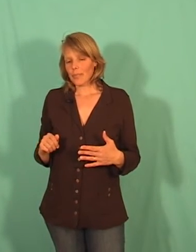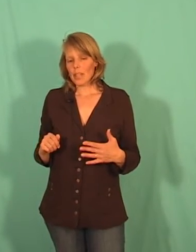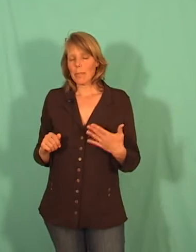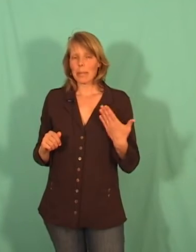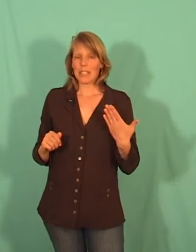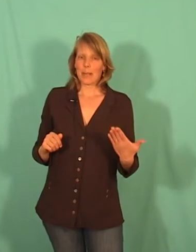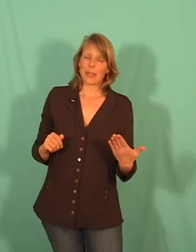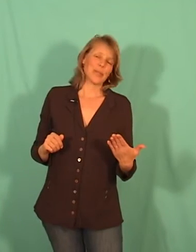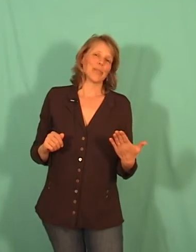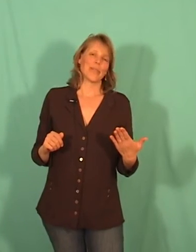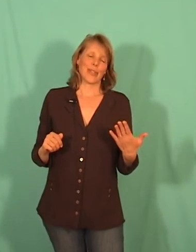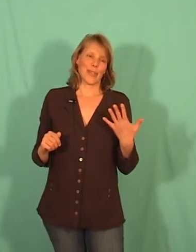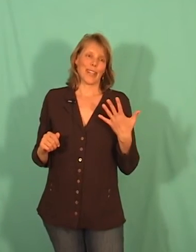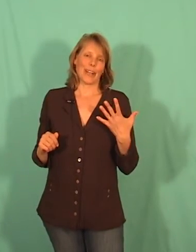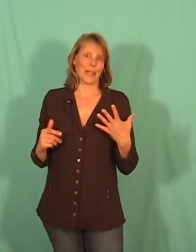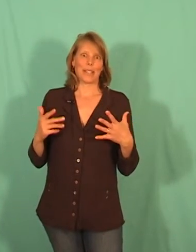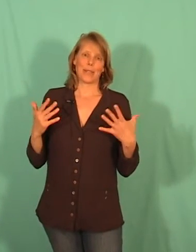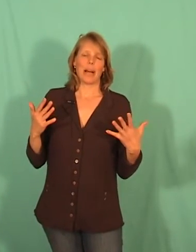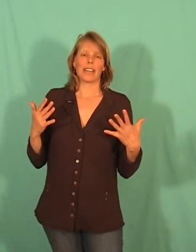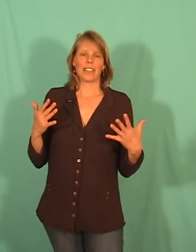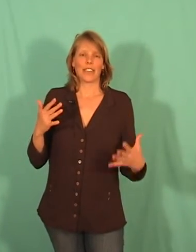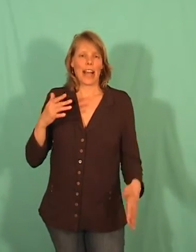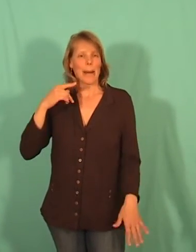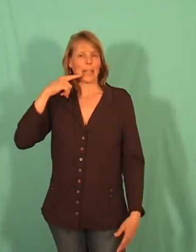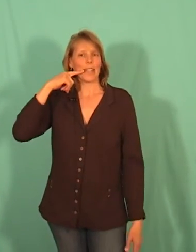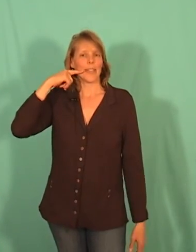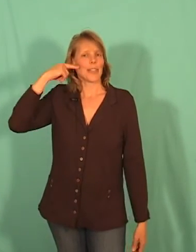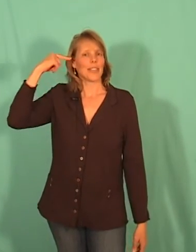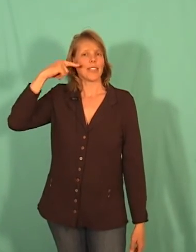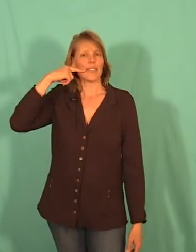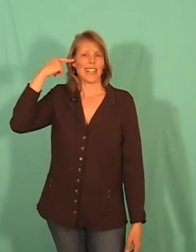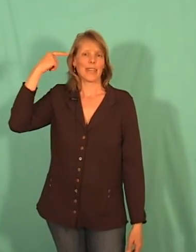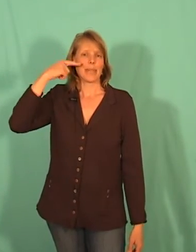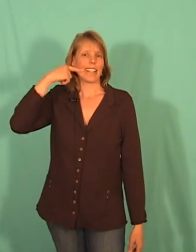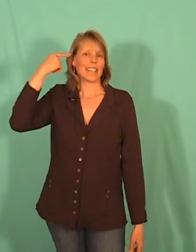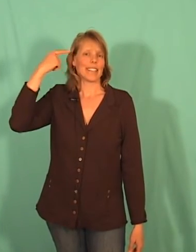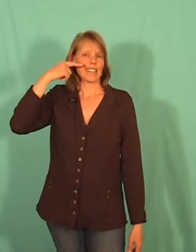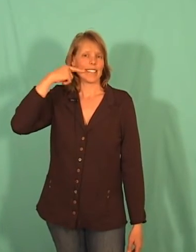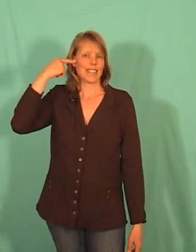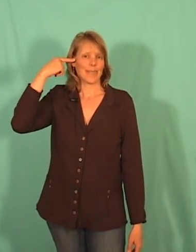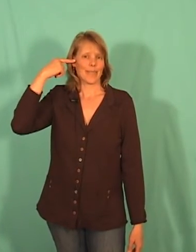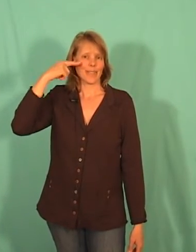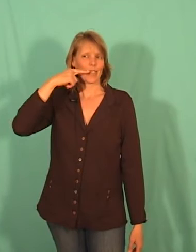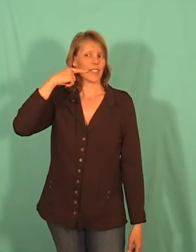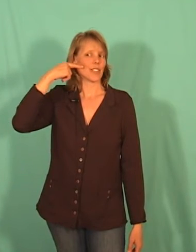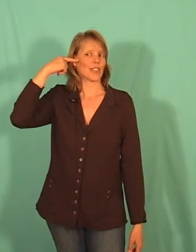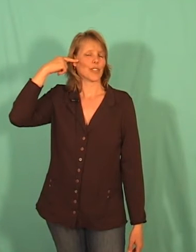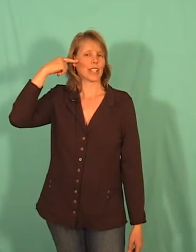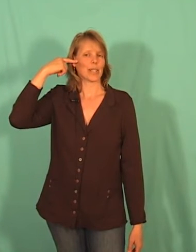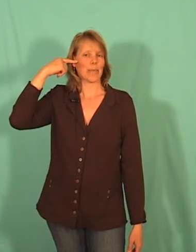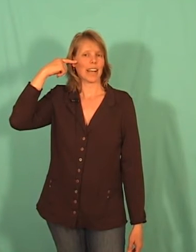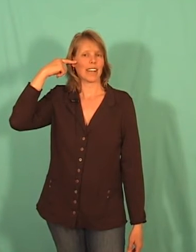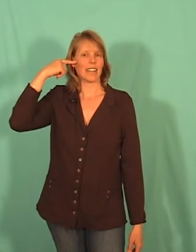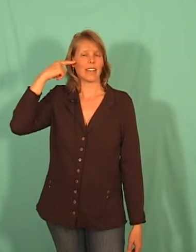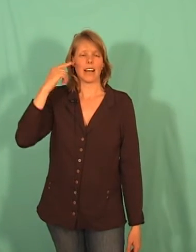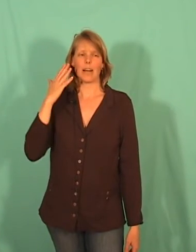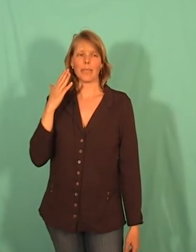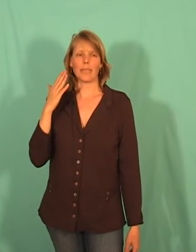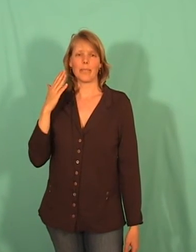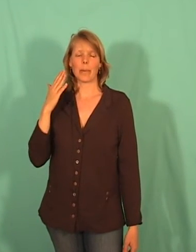Maybe someone who's, like always smiling or happy, they could be this, so they're showing a smile. My brother